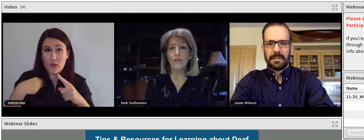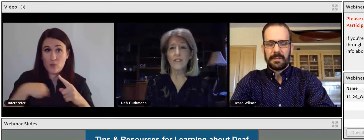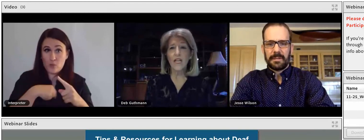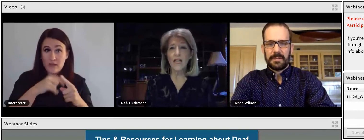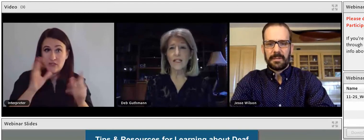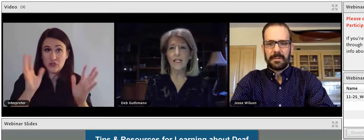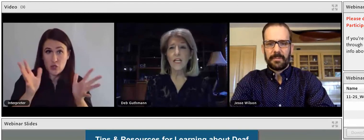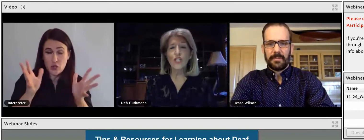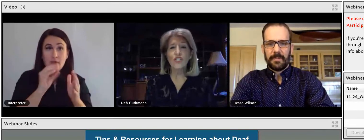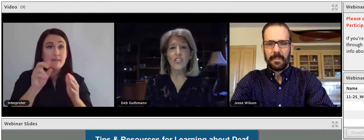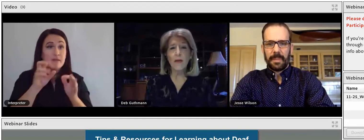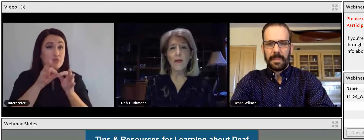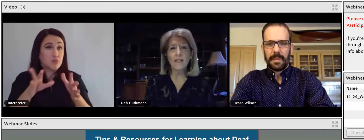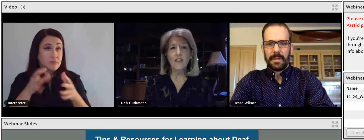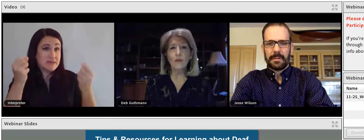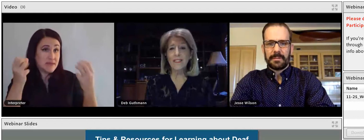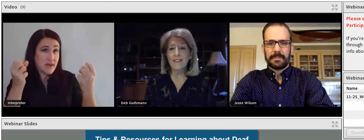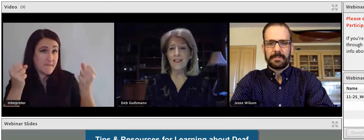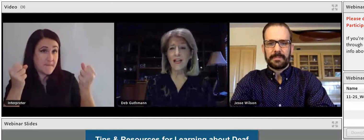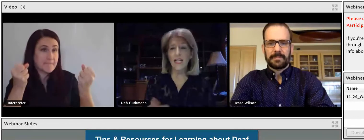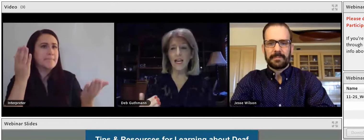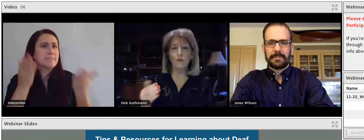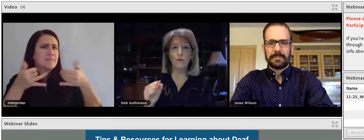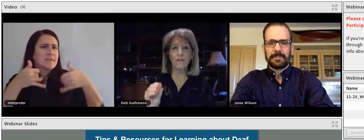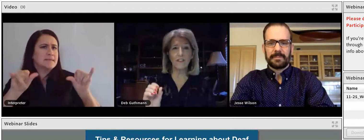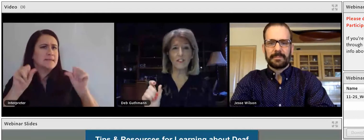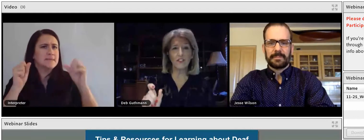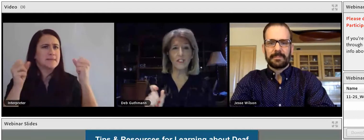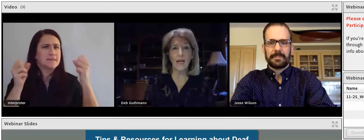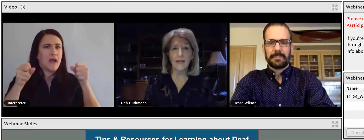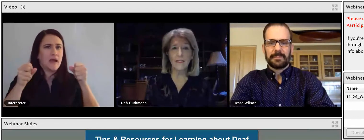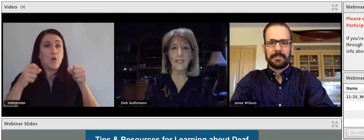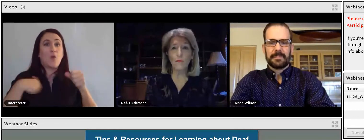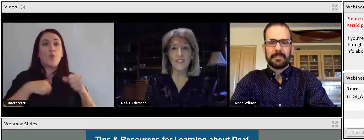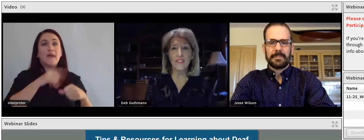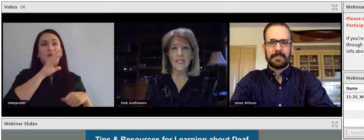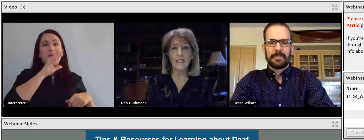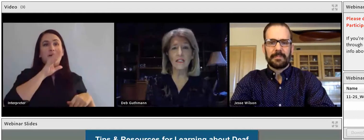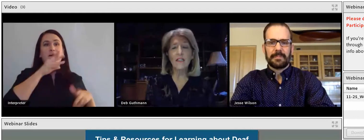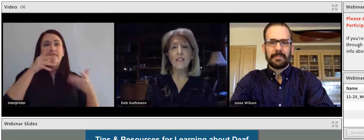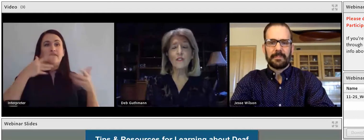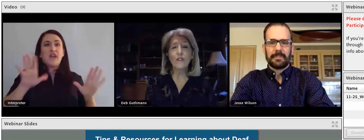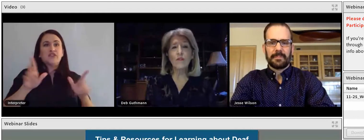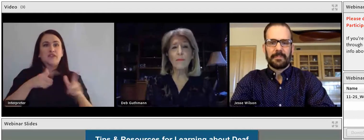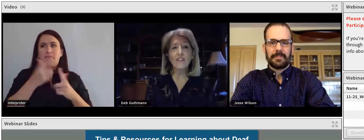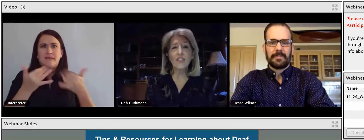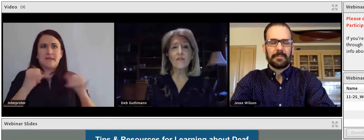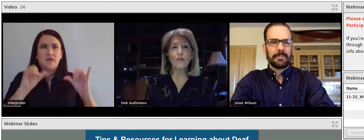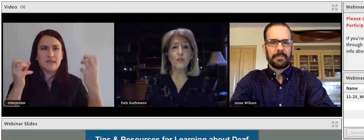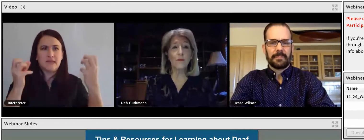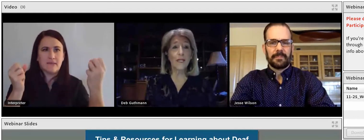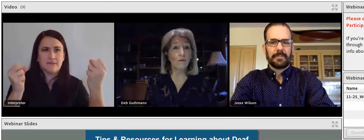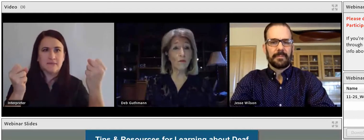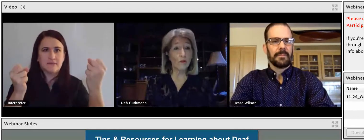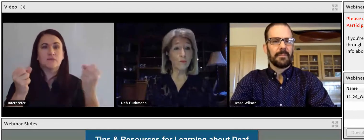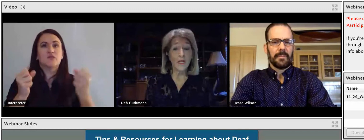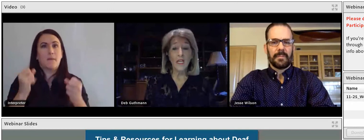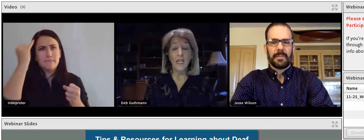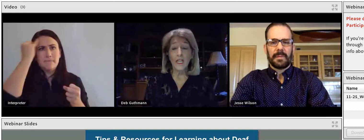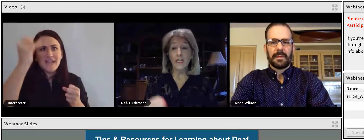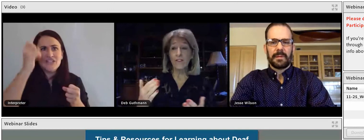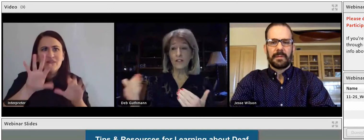and the interpreter's signing, she may still be signing after we finish the last thing we've stated. So imagine if you're